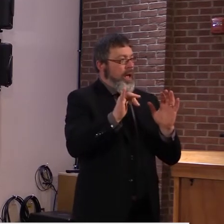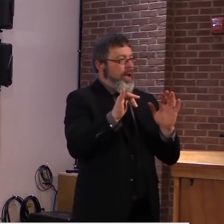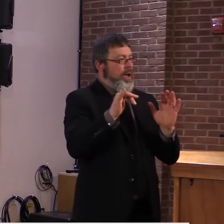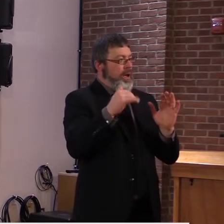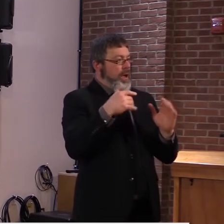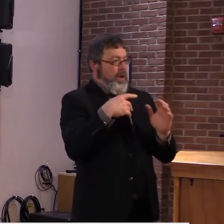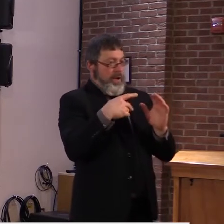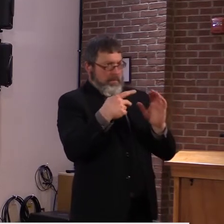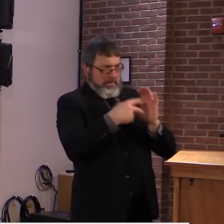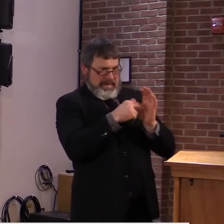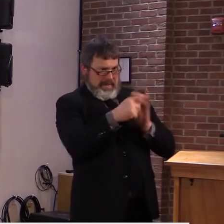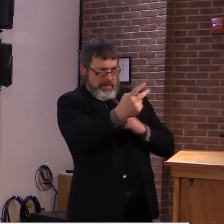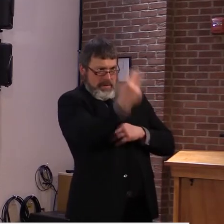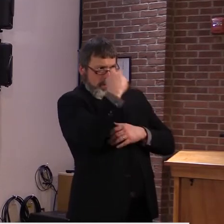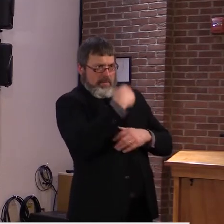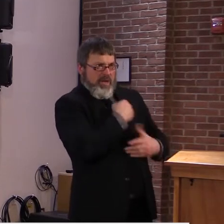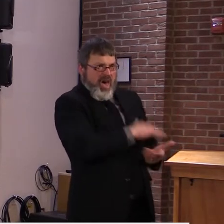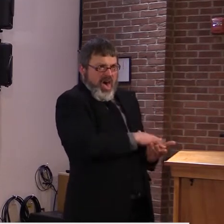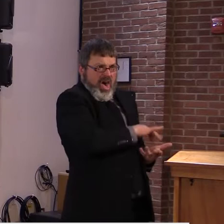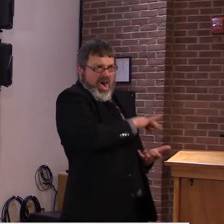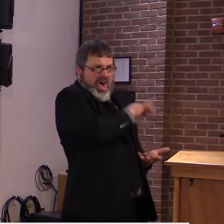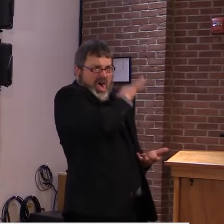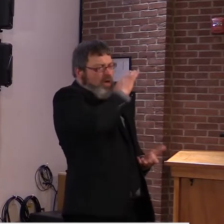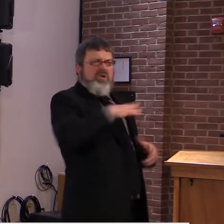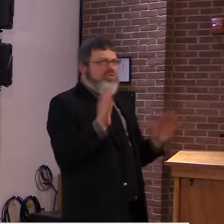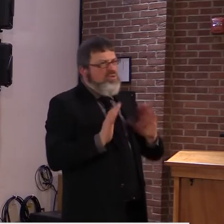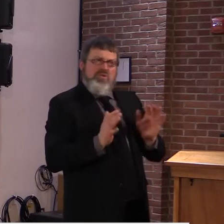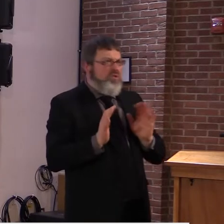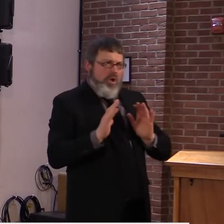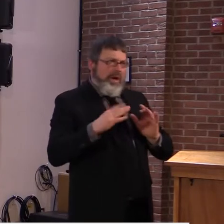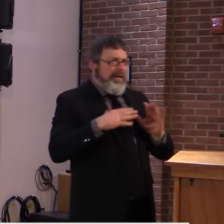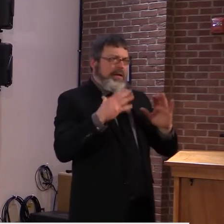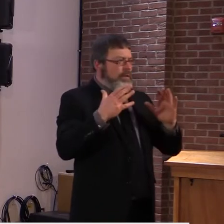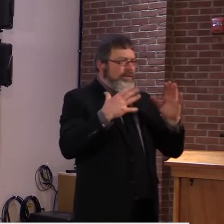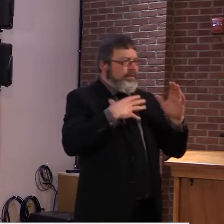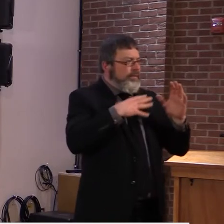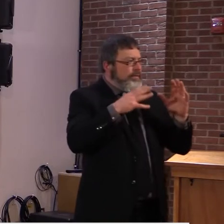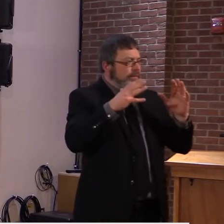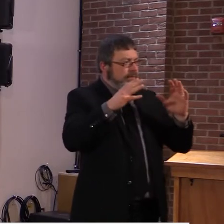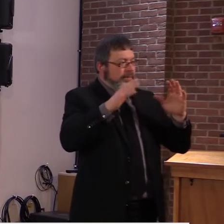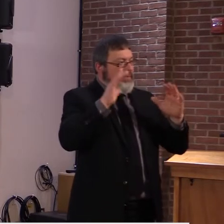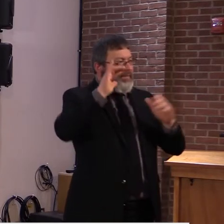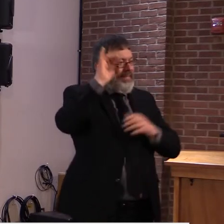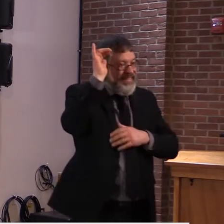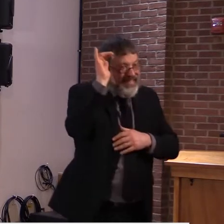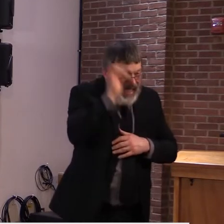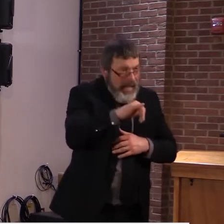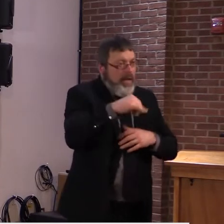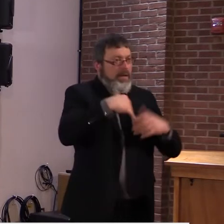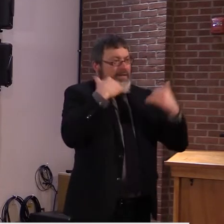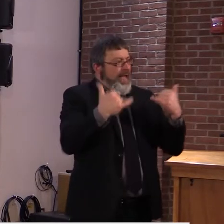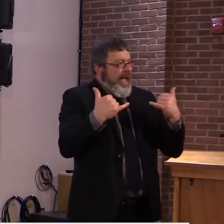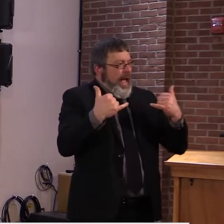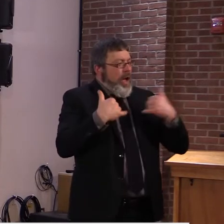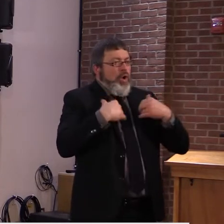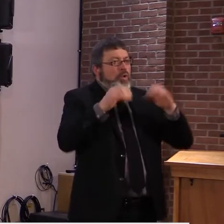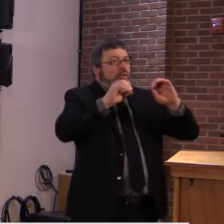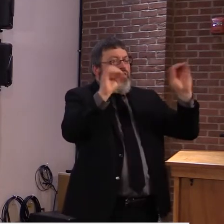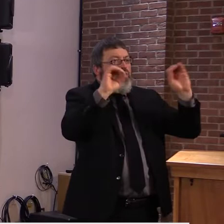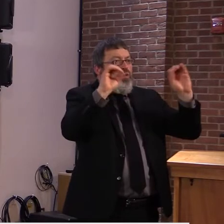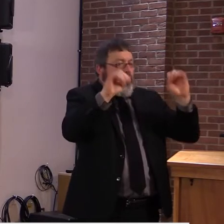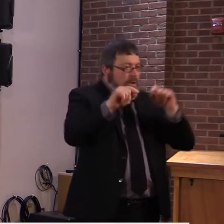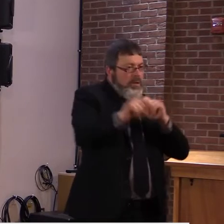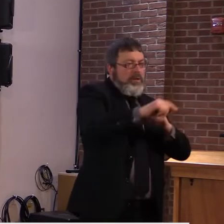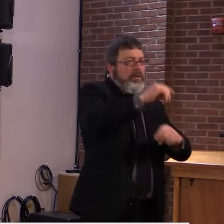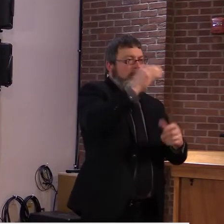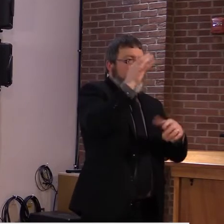spot on a list, and the list doesn't exist for most of the practices they're calling, or the